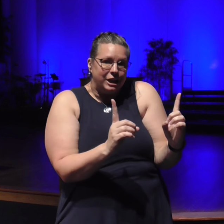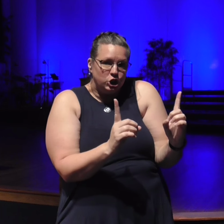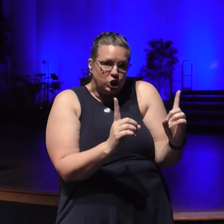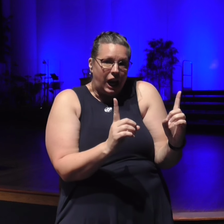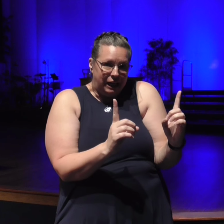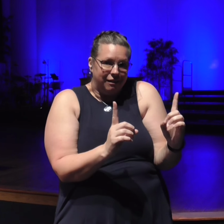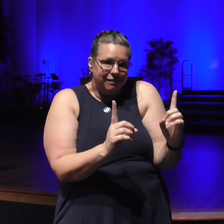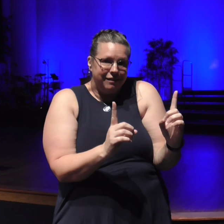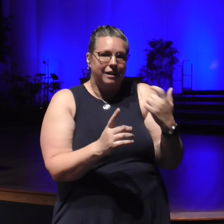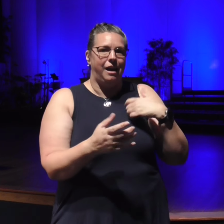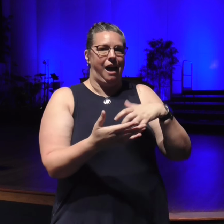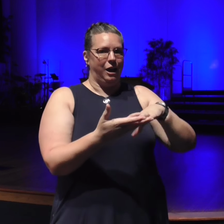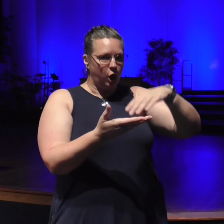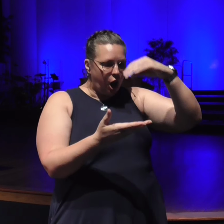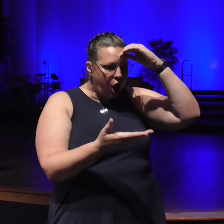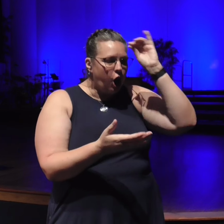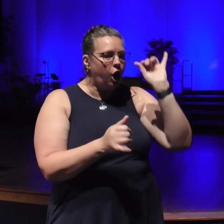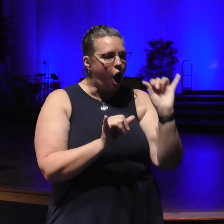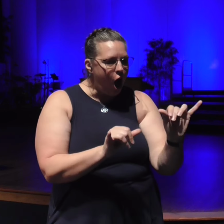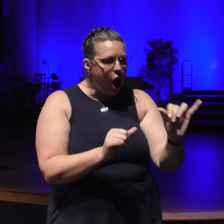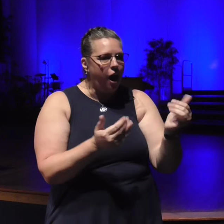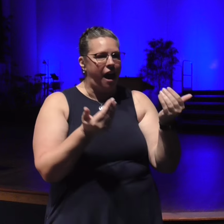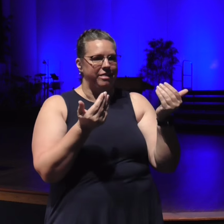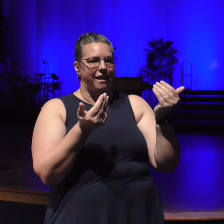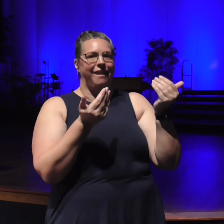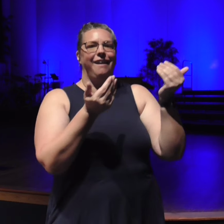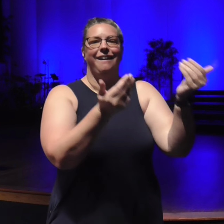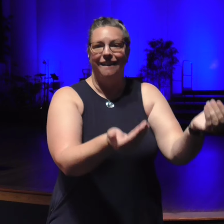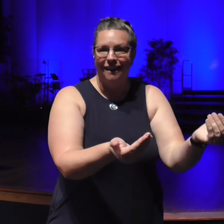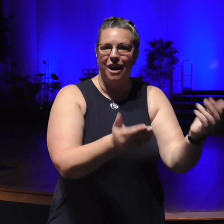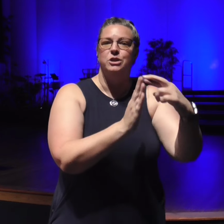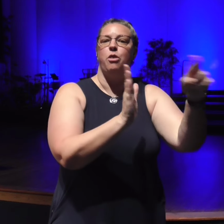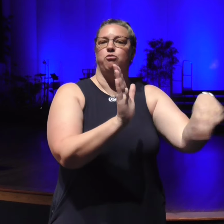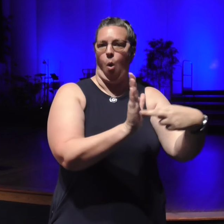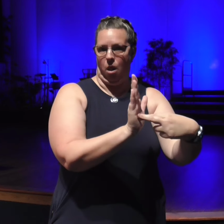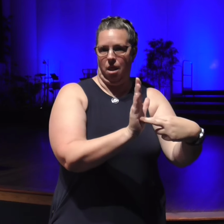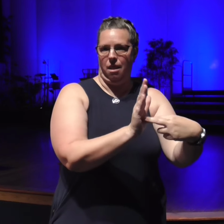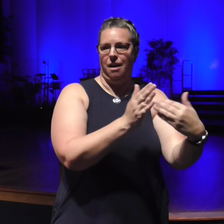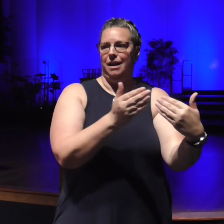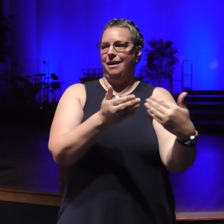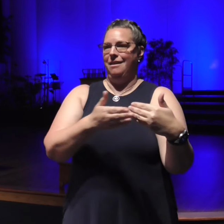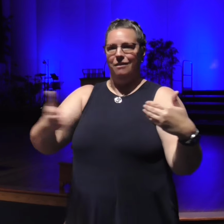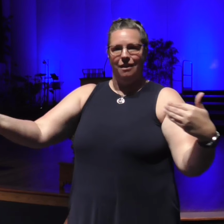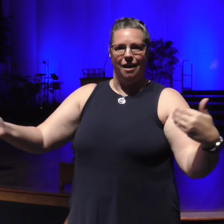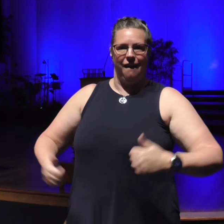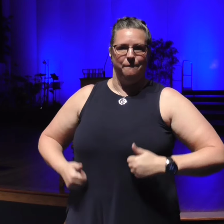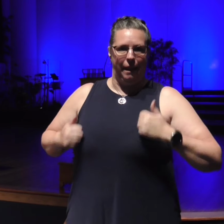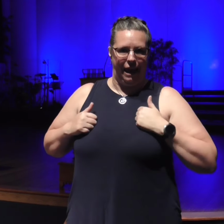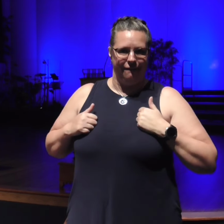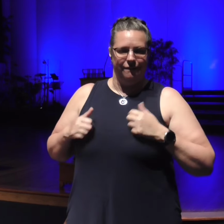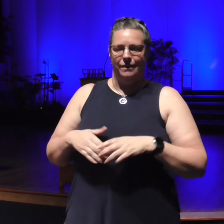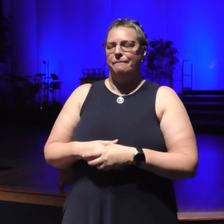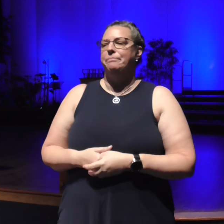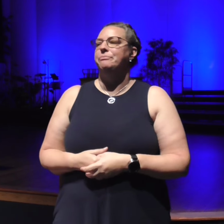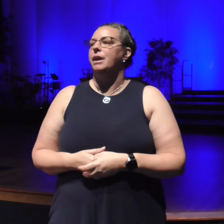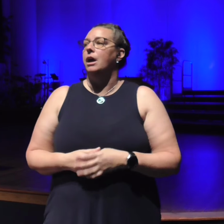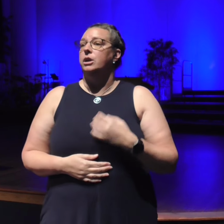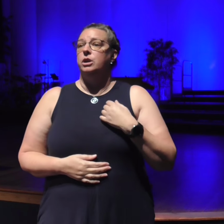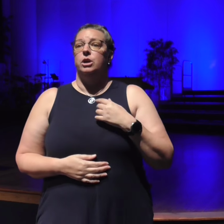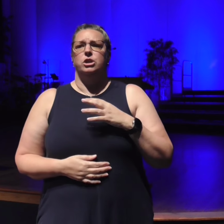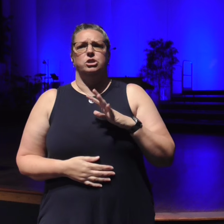what I learned and step into a variety of roles in my life. So I say that